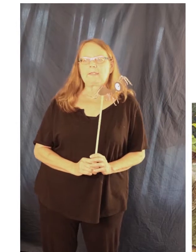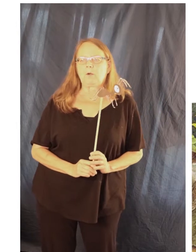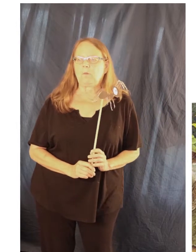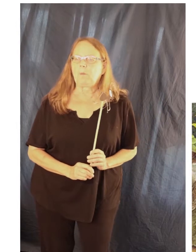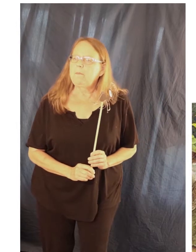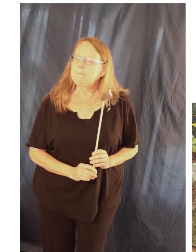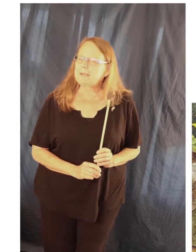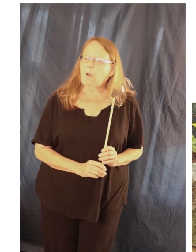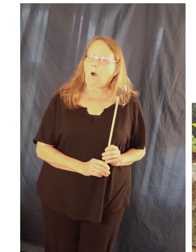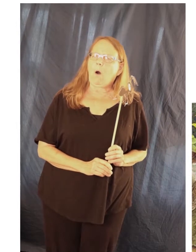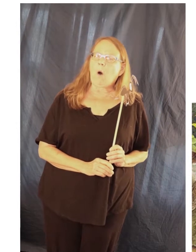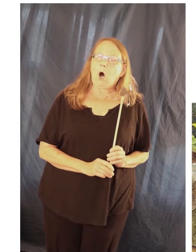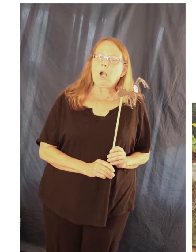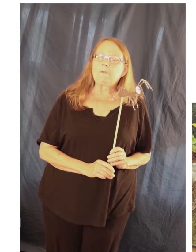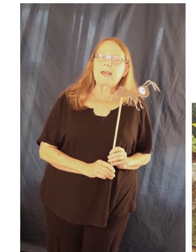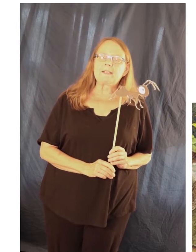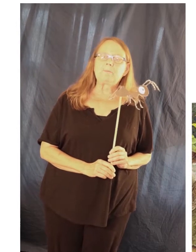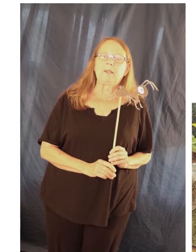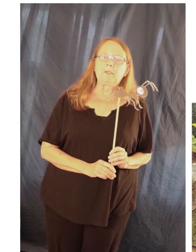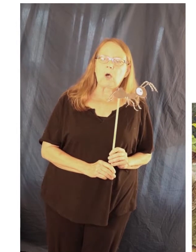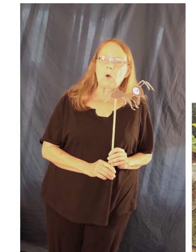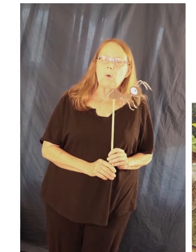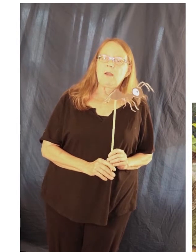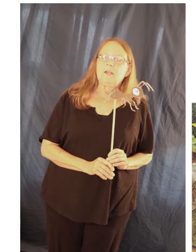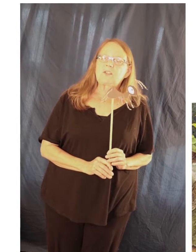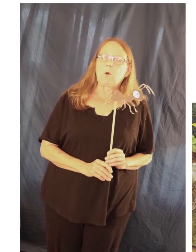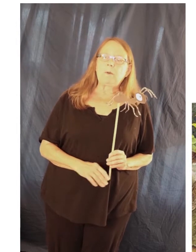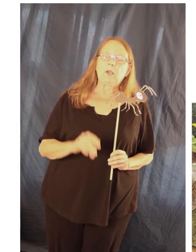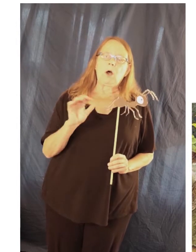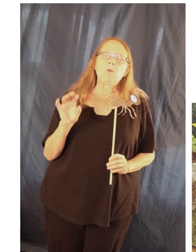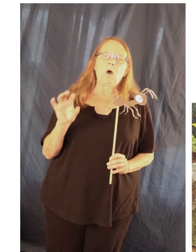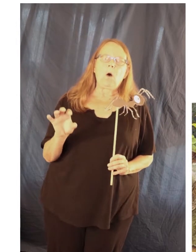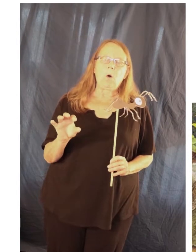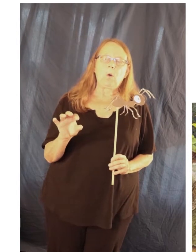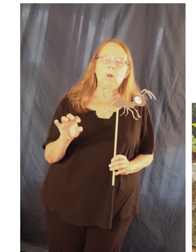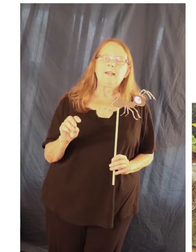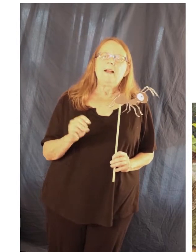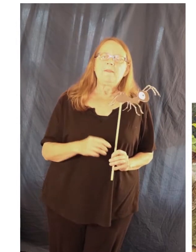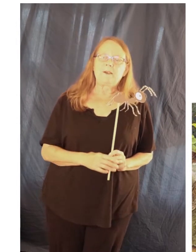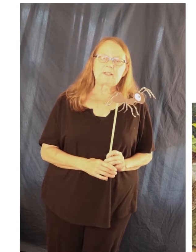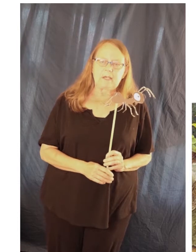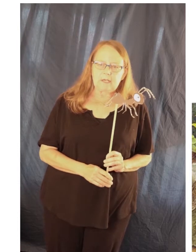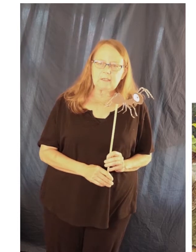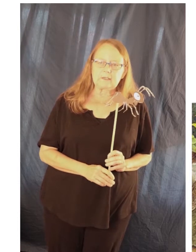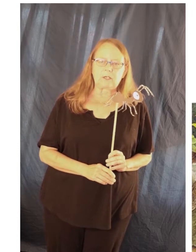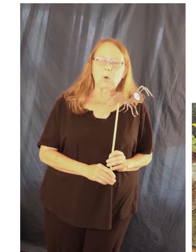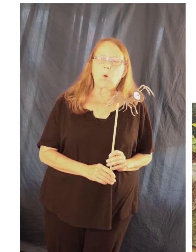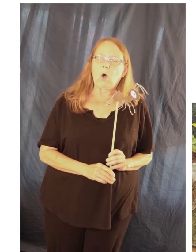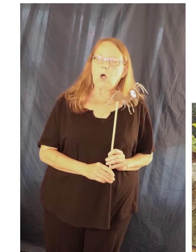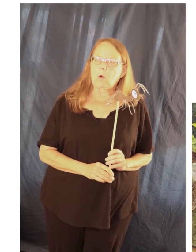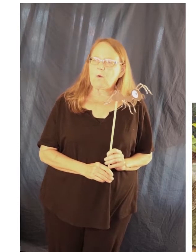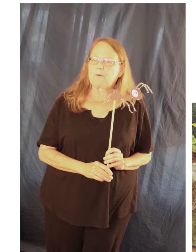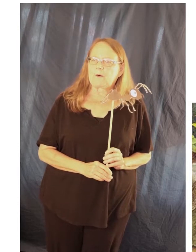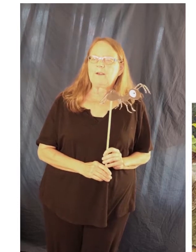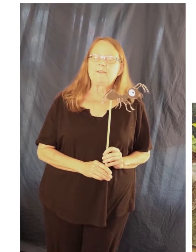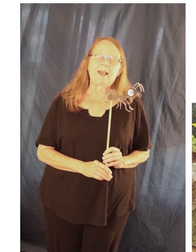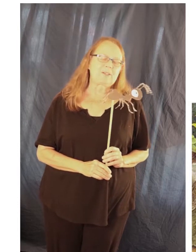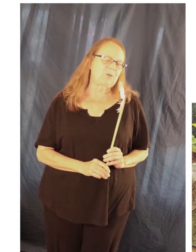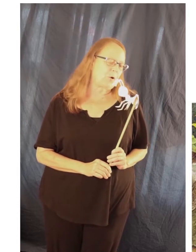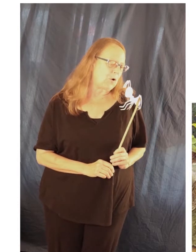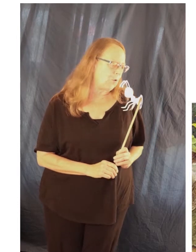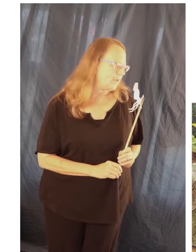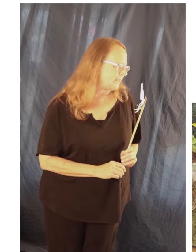that's a nice home. But all of that is below. So below the hole there's tunnels that go all over.